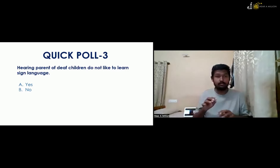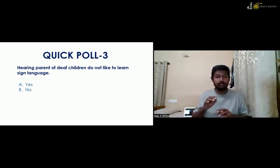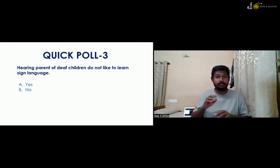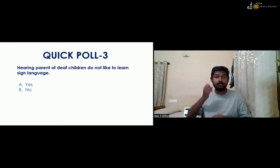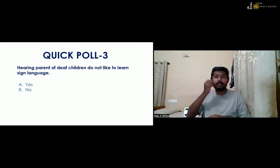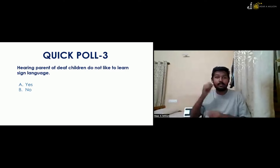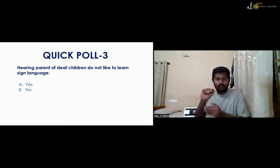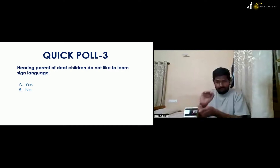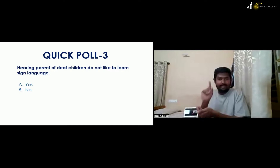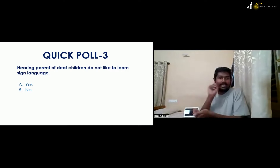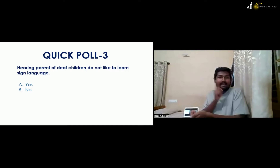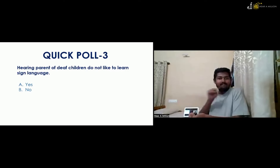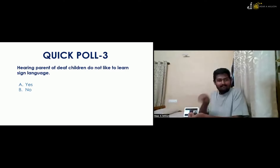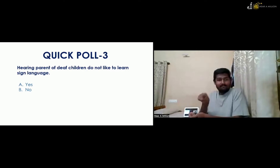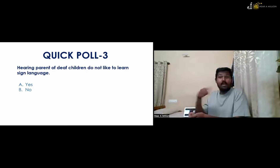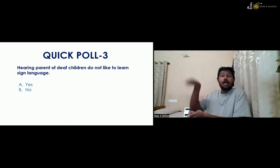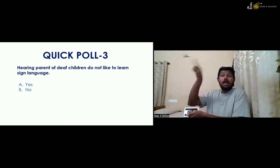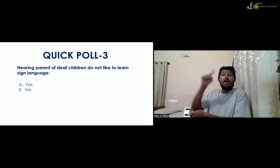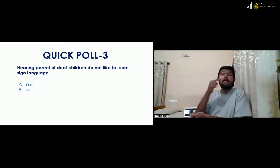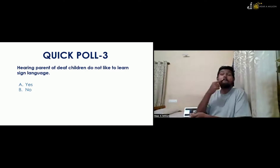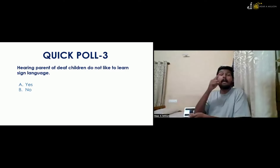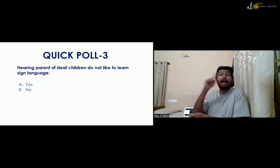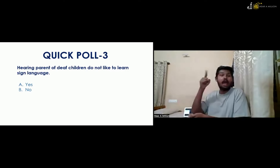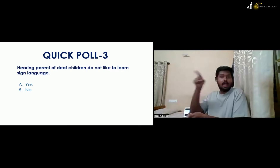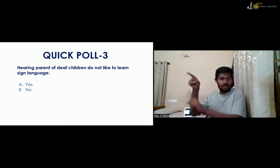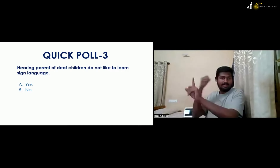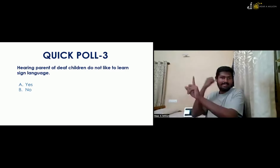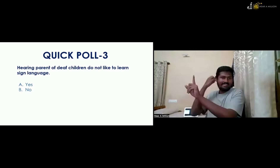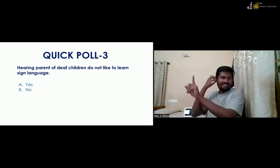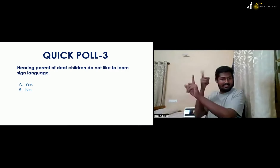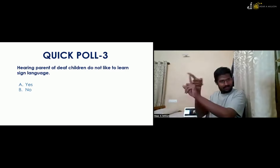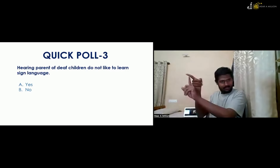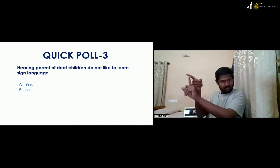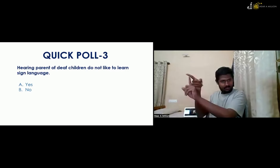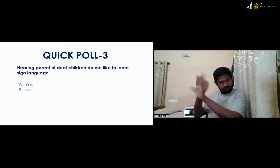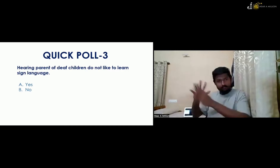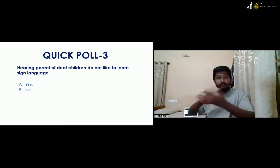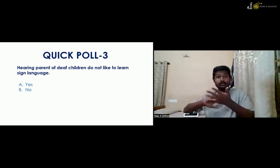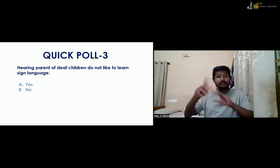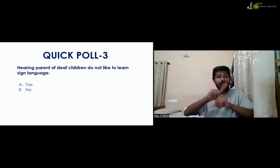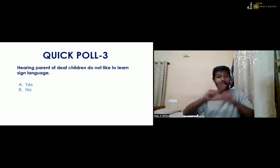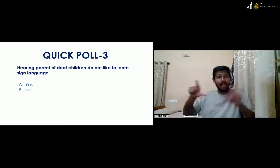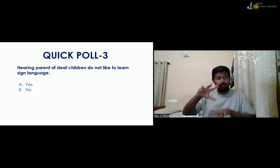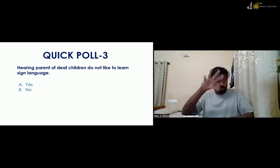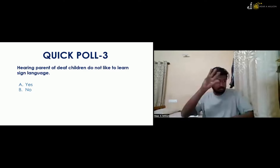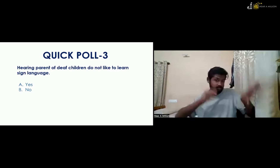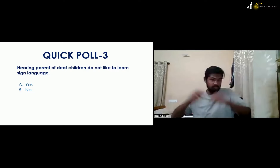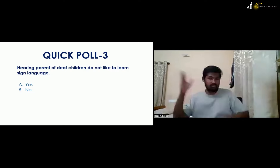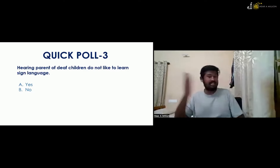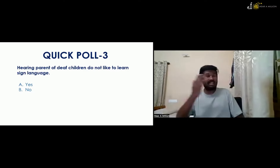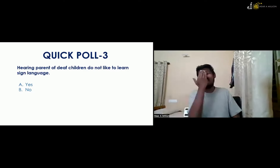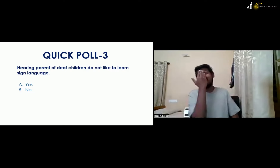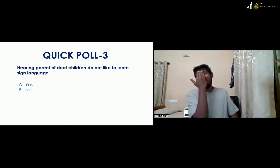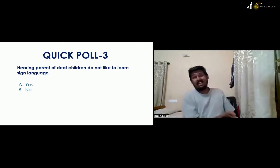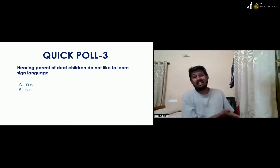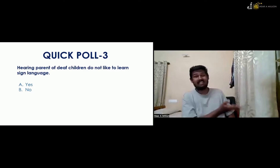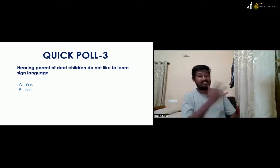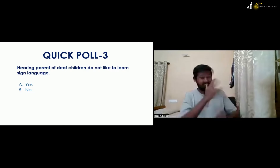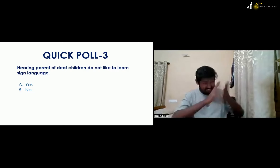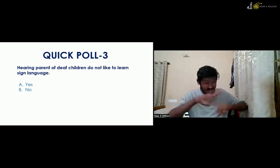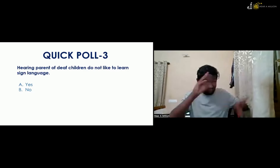I hope it was clear. Let me explain you once again. So you can see the poll question